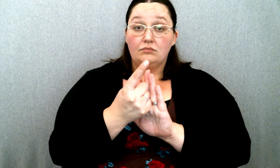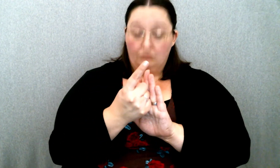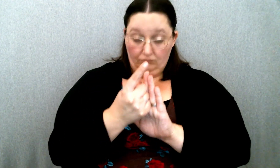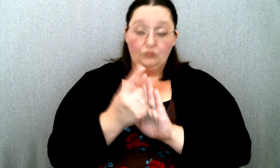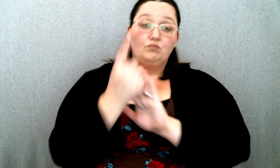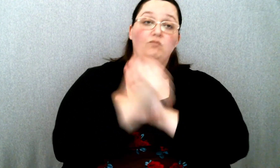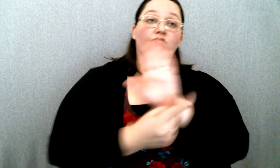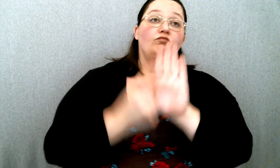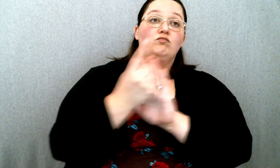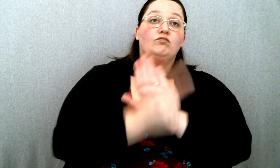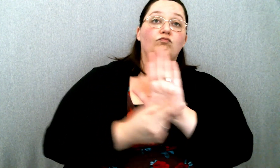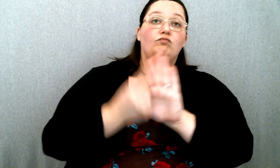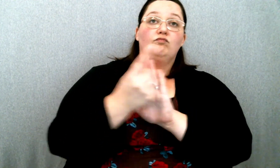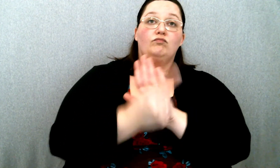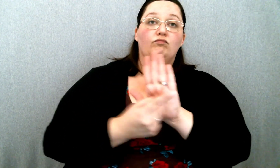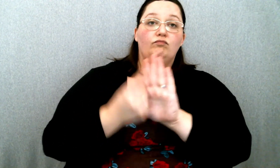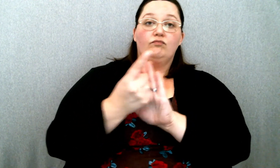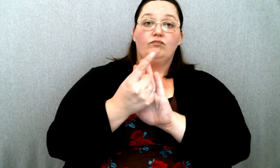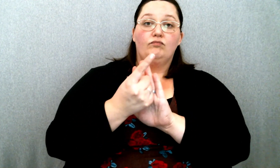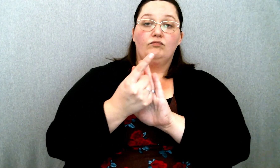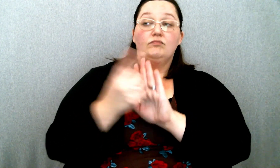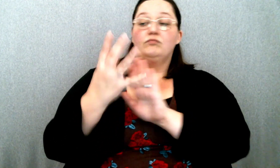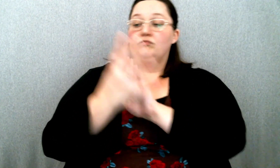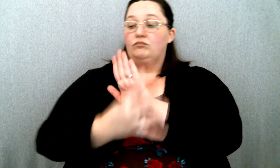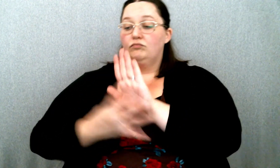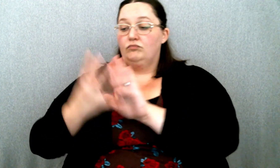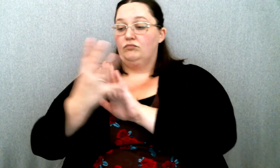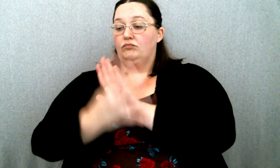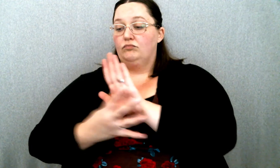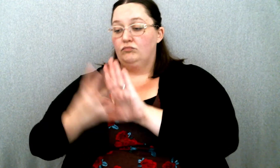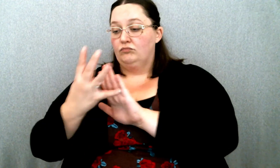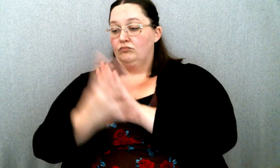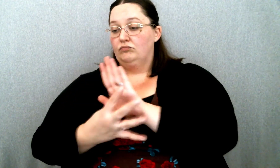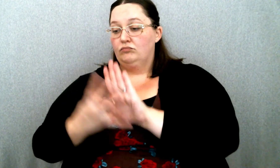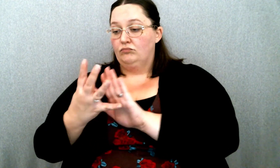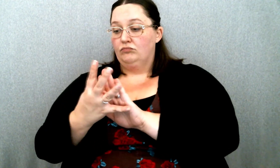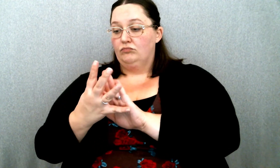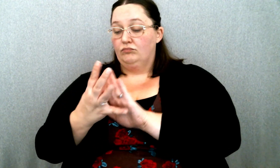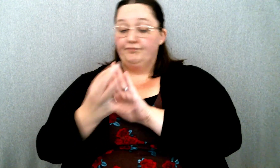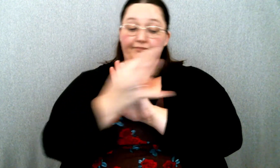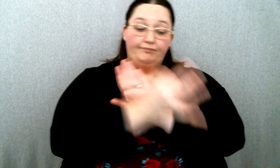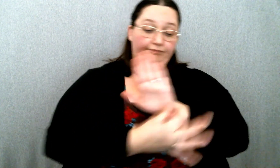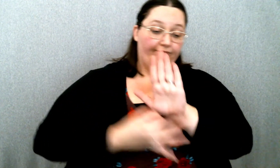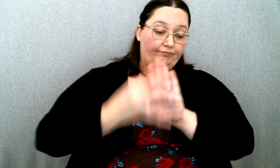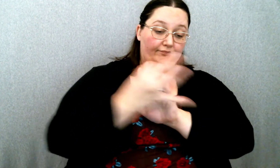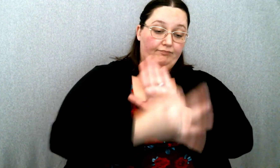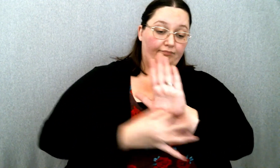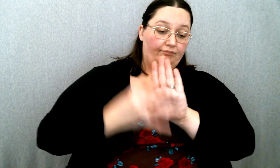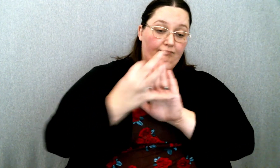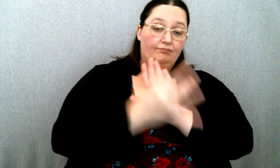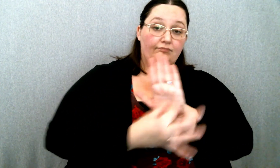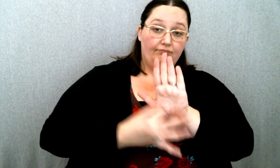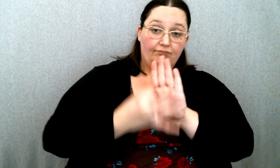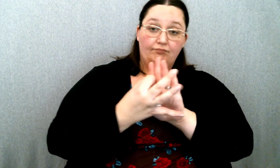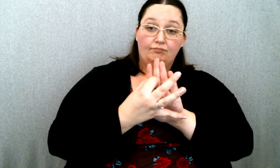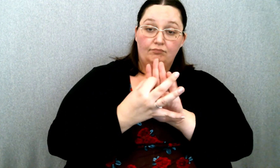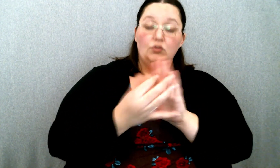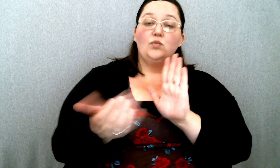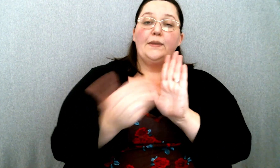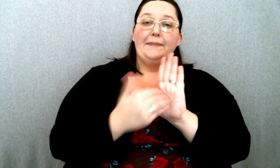The sign hour, same rule. Every hour, every 4 hours, every 9 hours. You're going